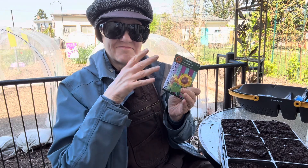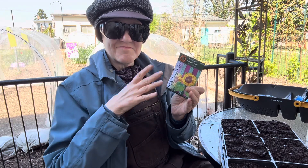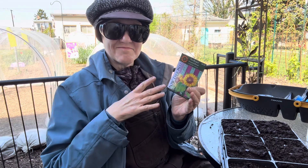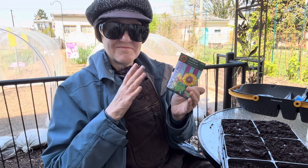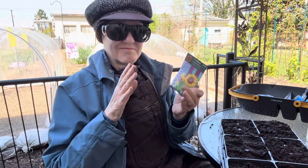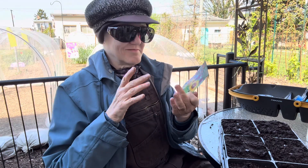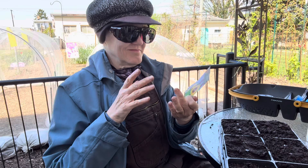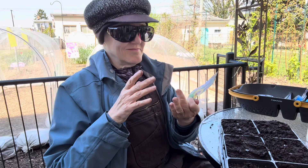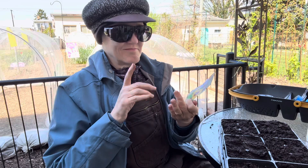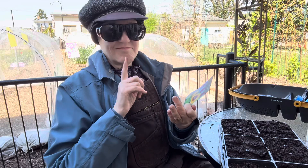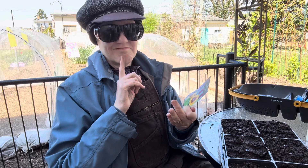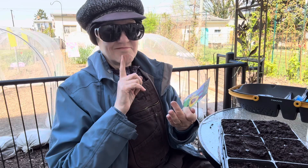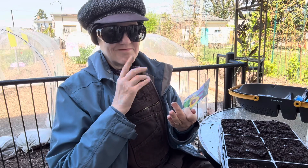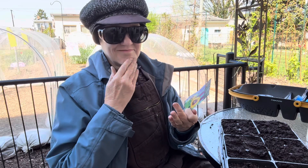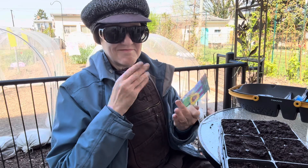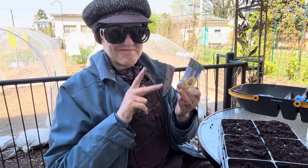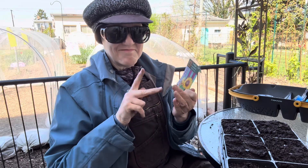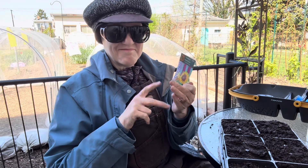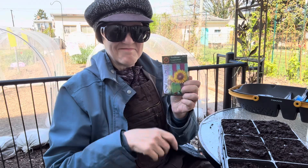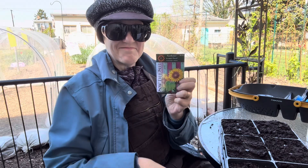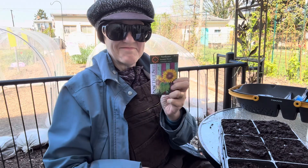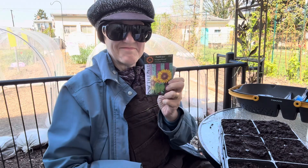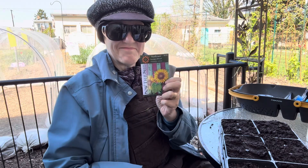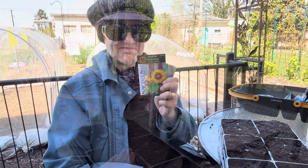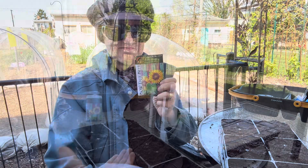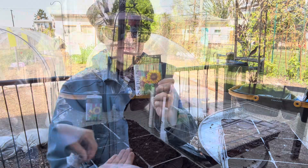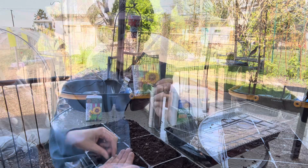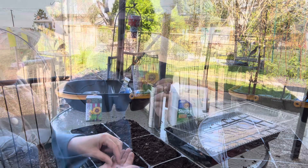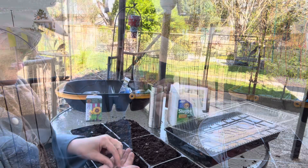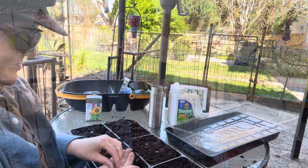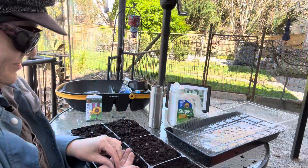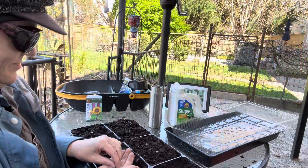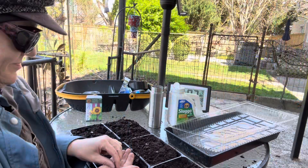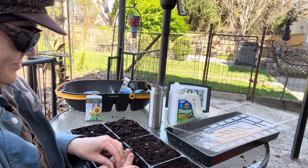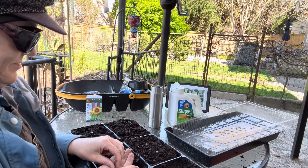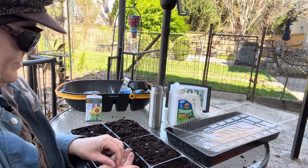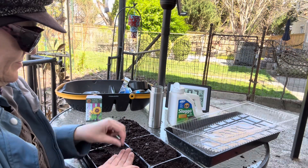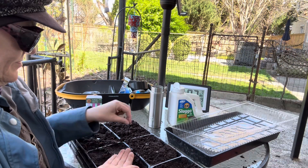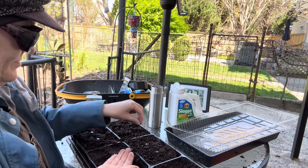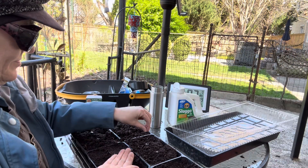the owners. I went to a conference. She's a really great lady.